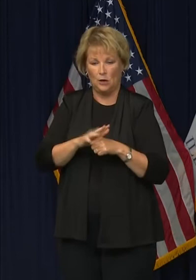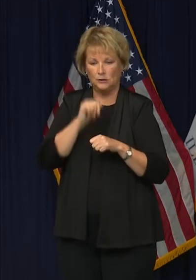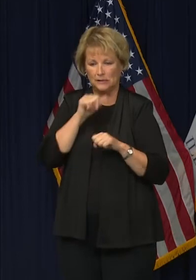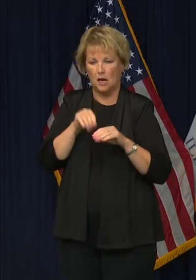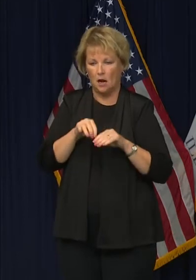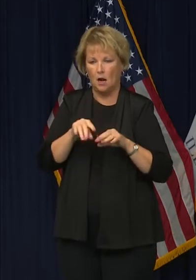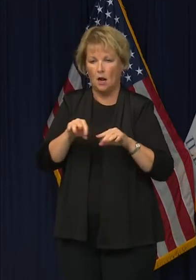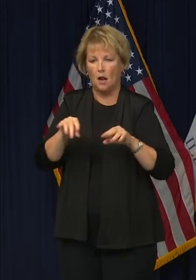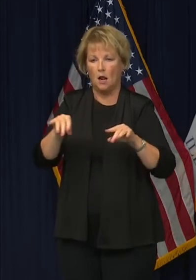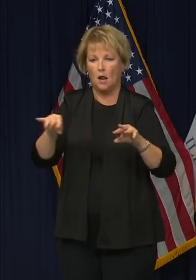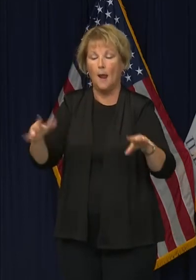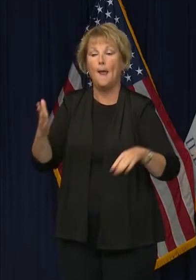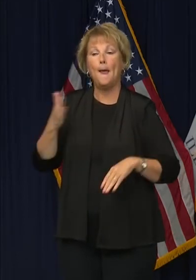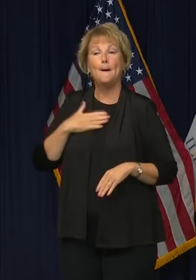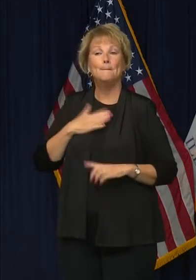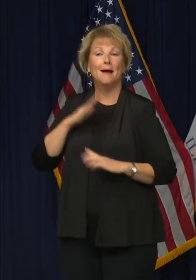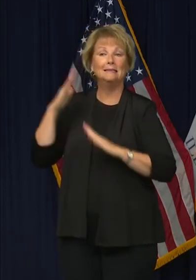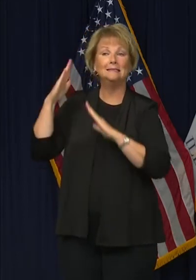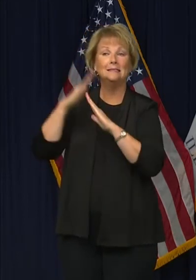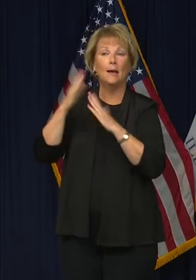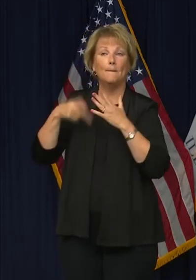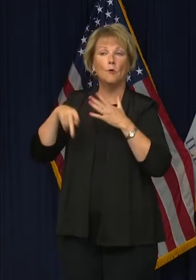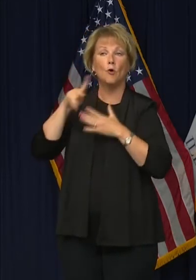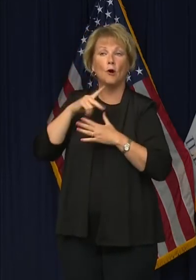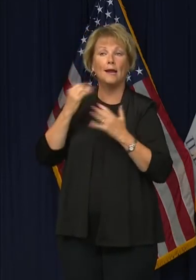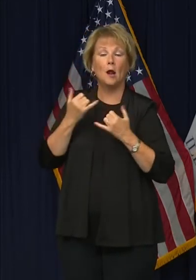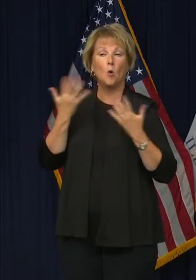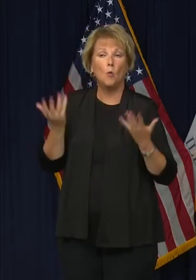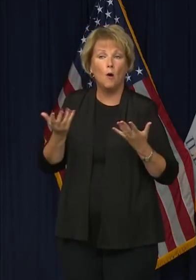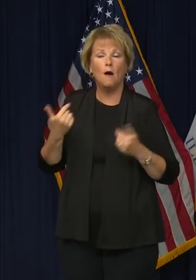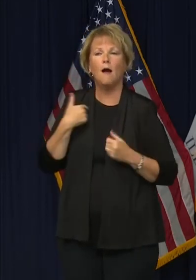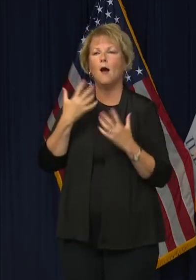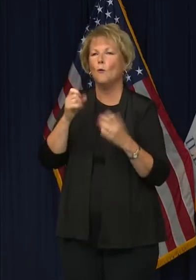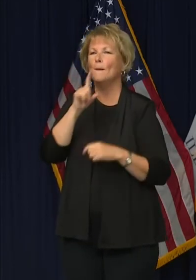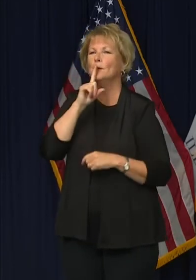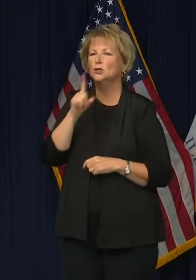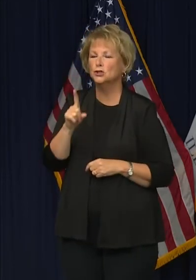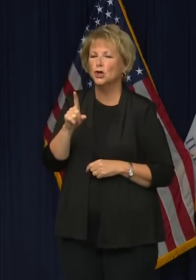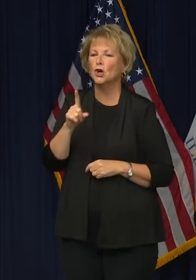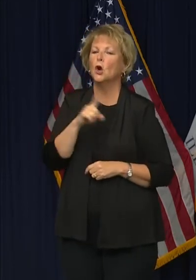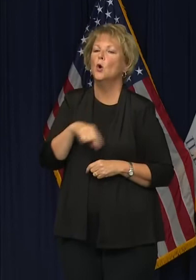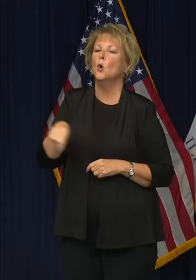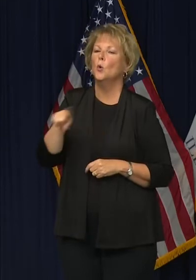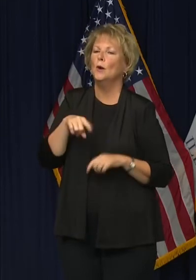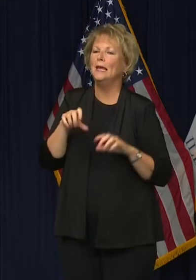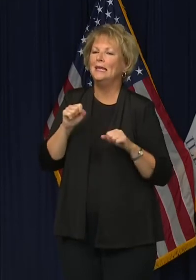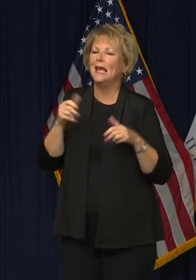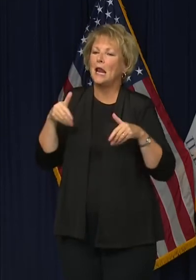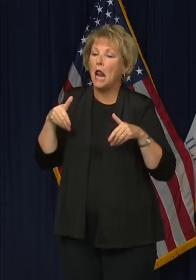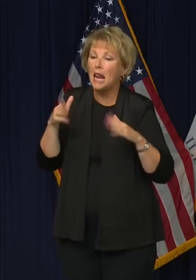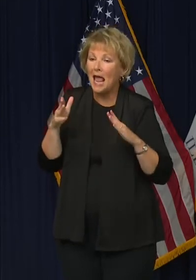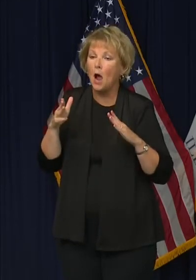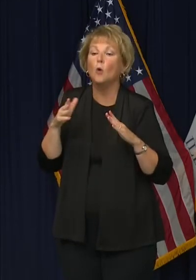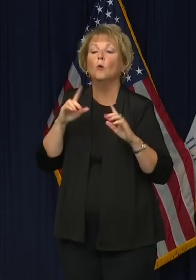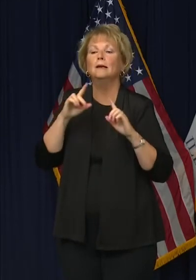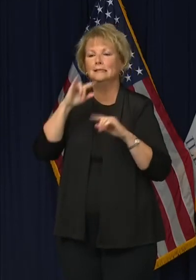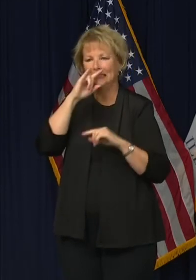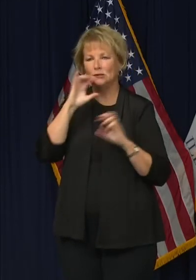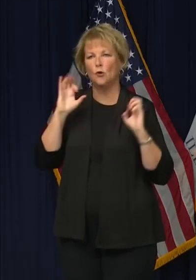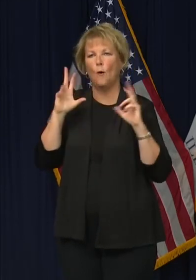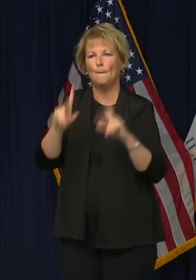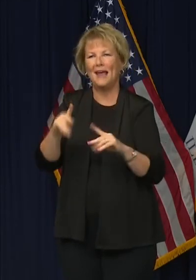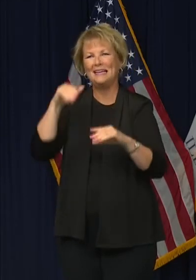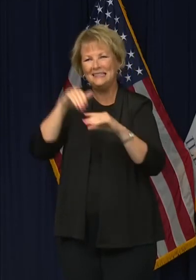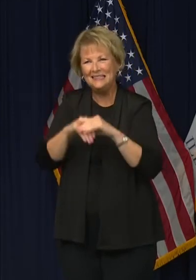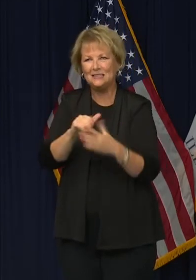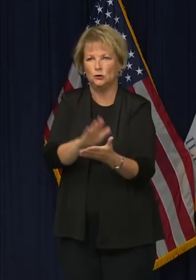transmitted. My number one priority here is to make sure that we could allow in-school learning